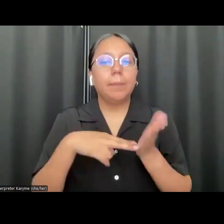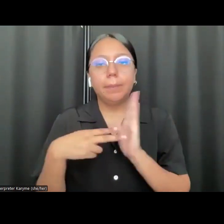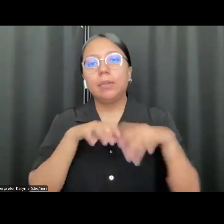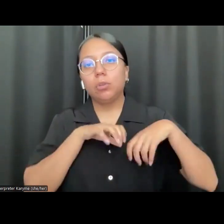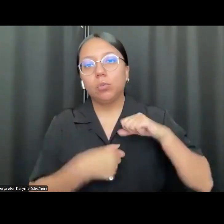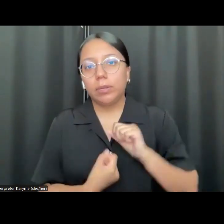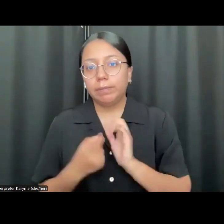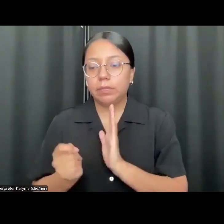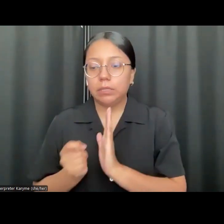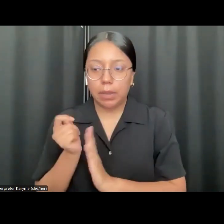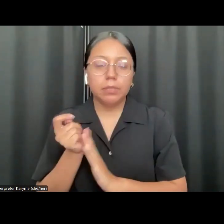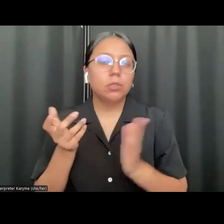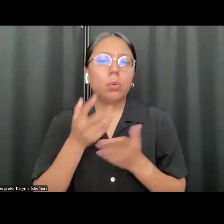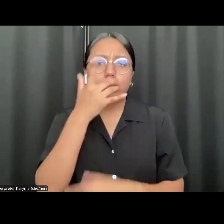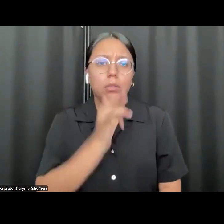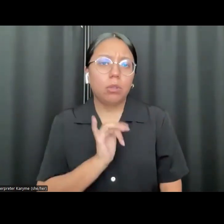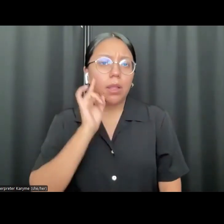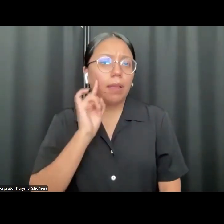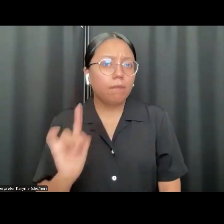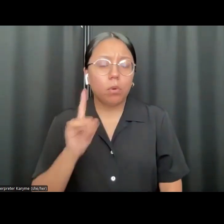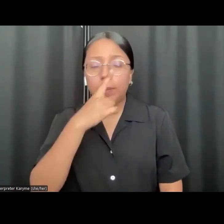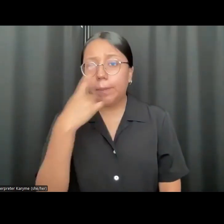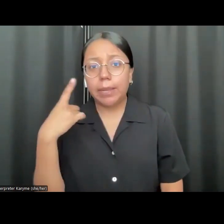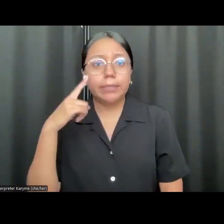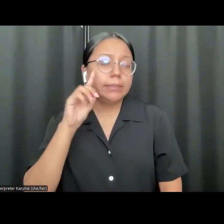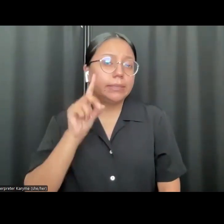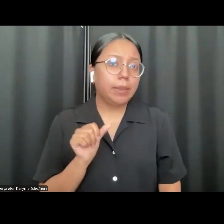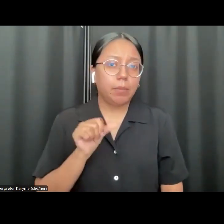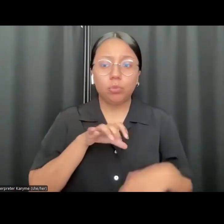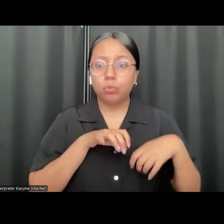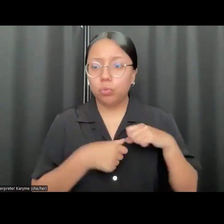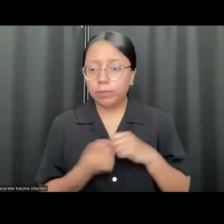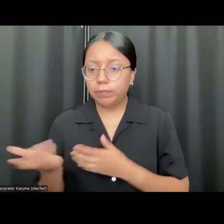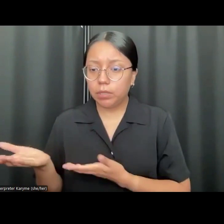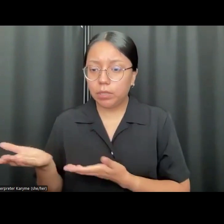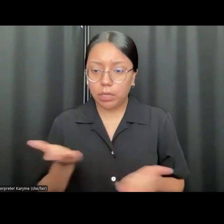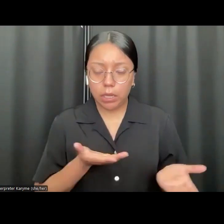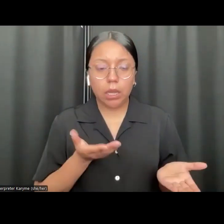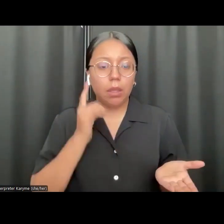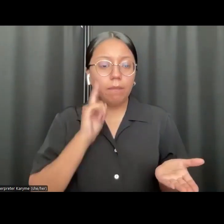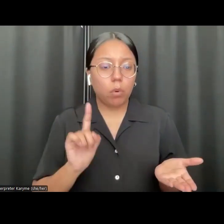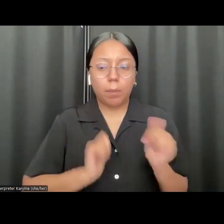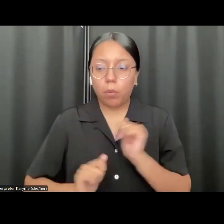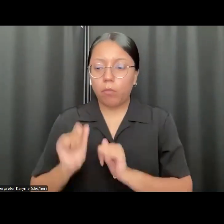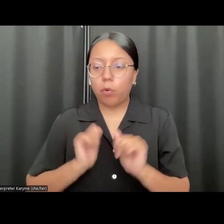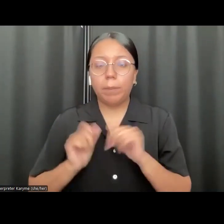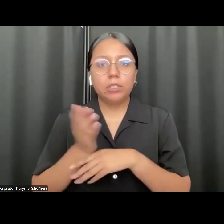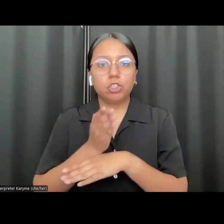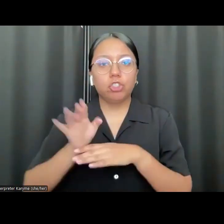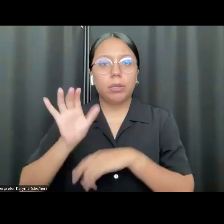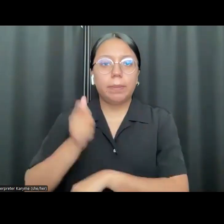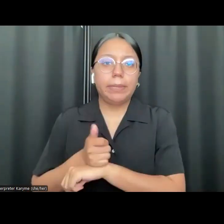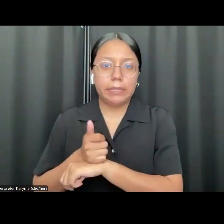Black and Brown grief and spirituality into a shared performance space, right? Just casual